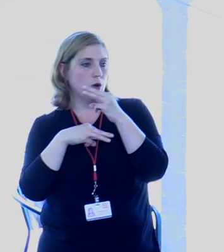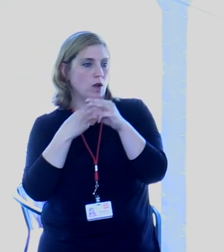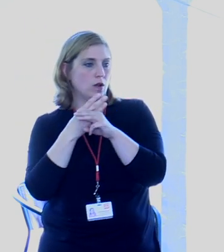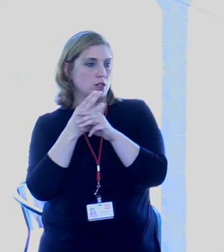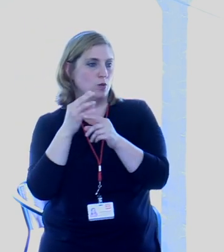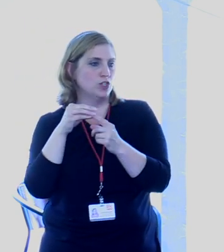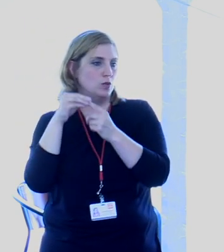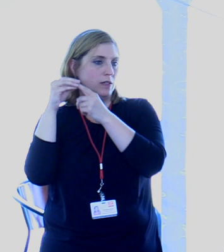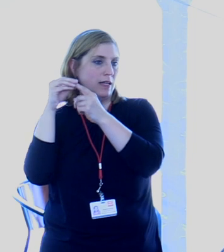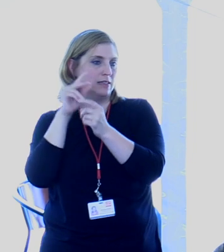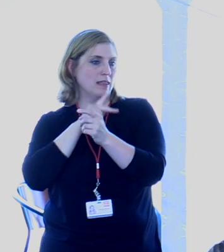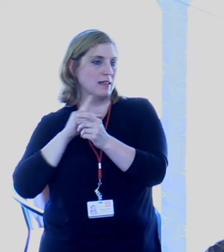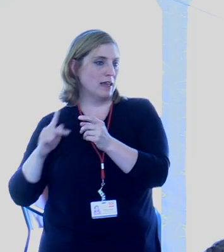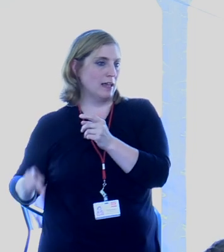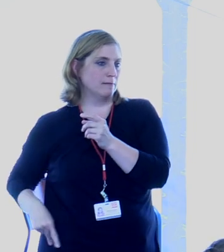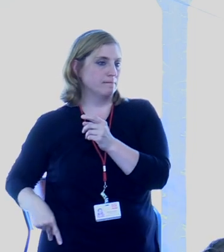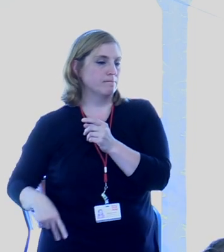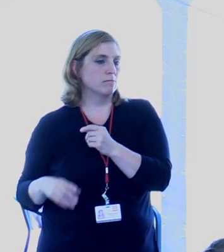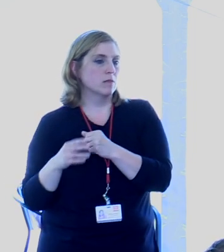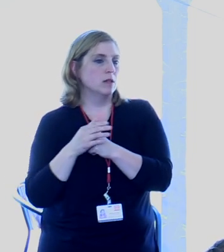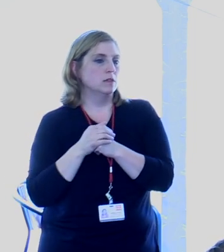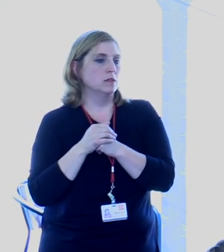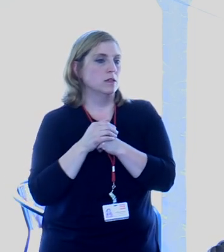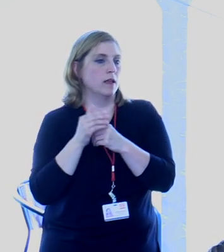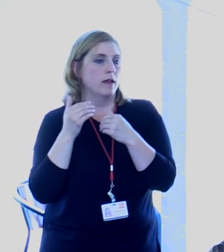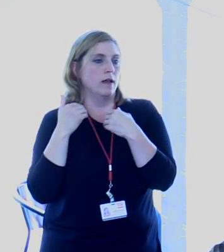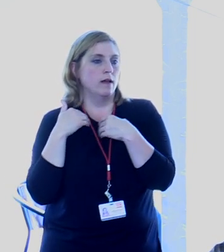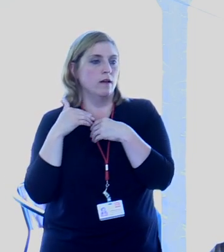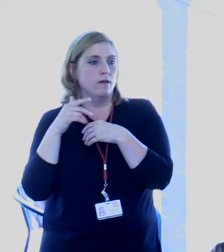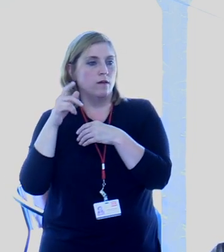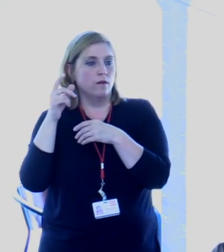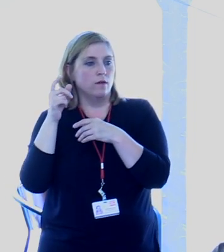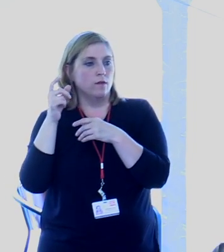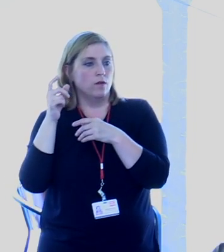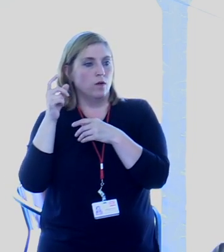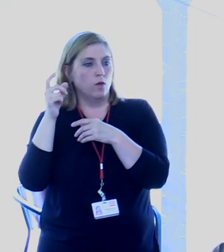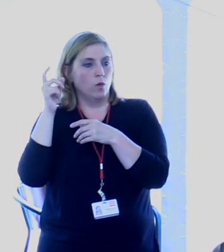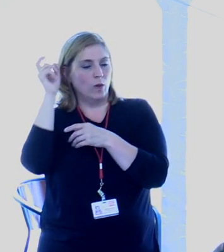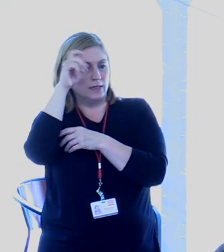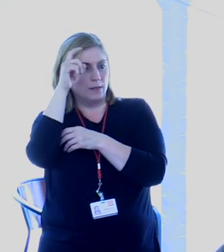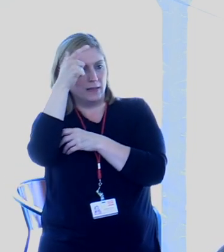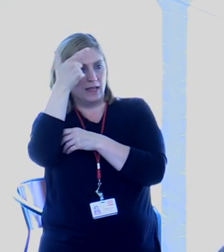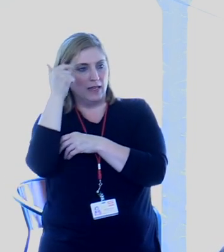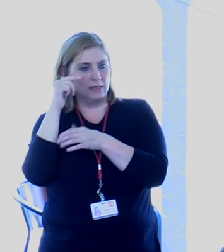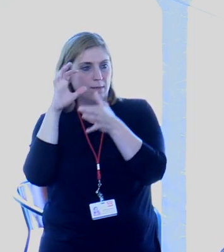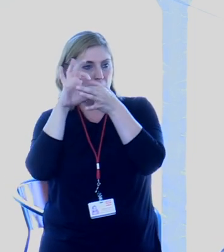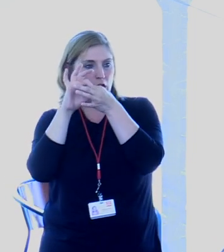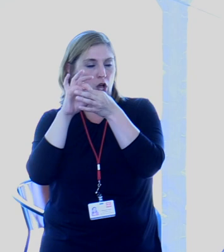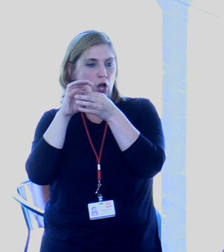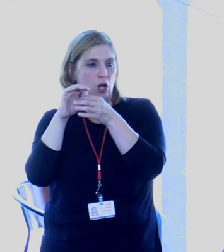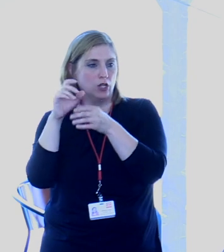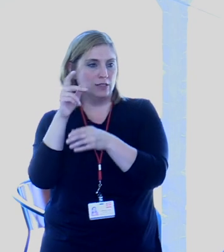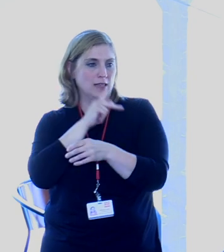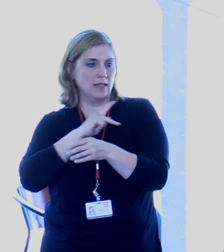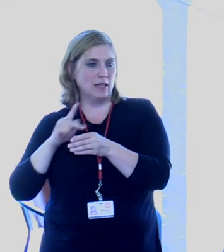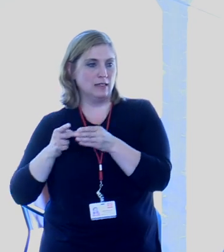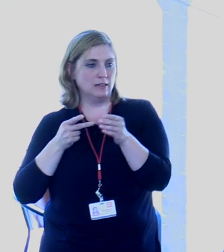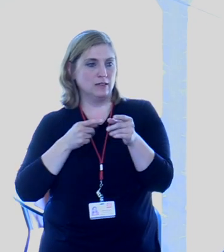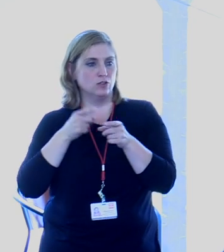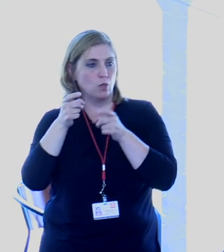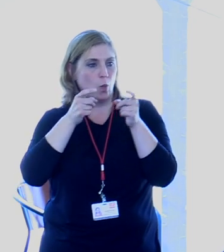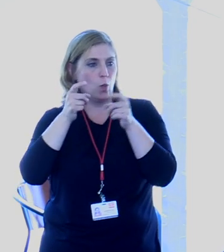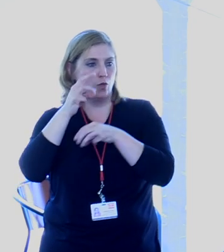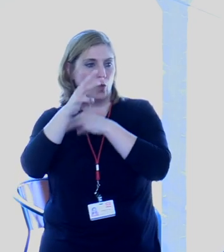to the king to be the possessor of wisdom because it belonged to the king to order the world like a